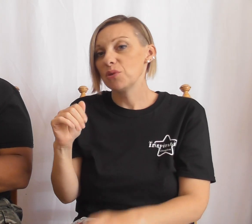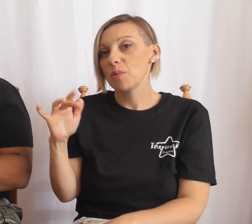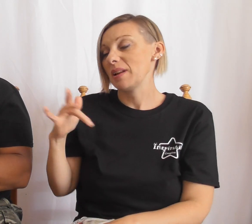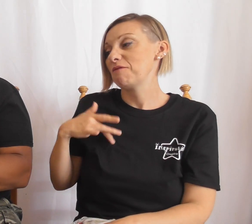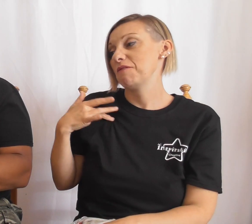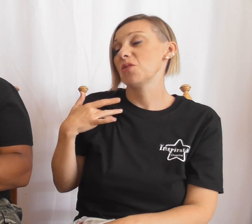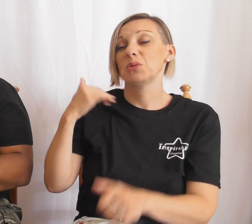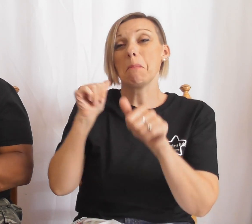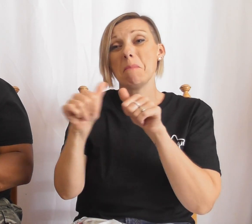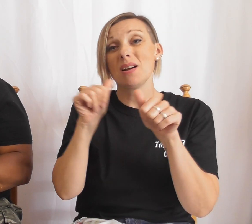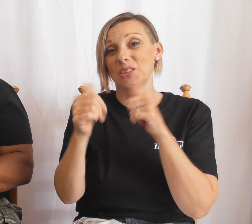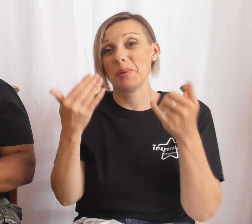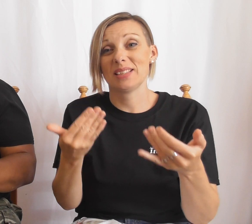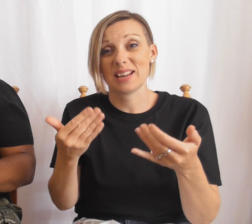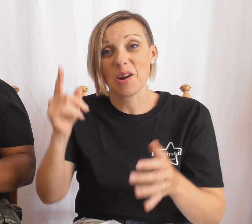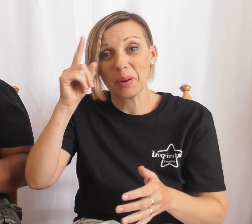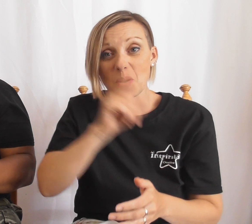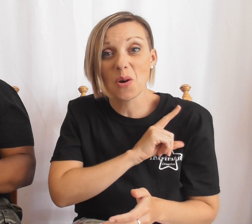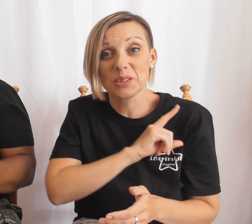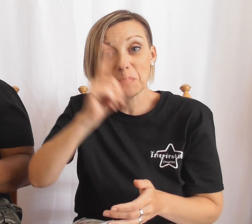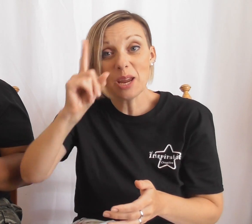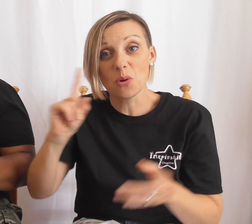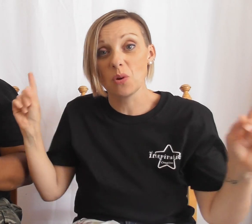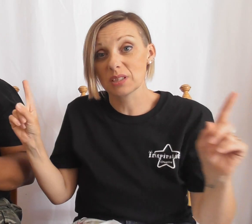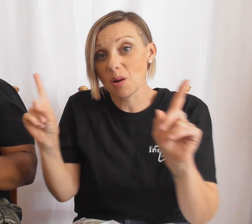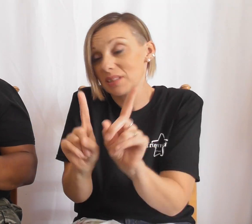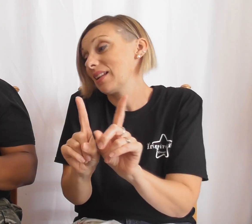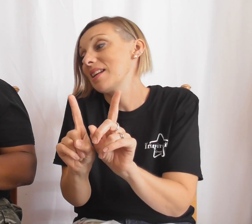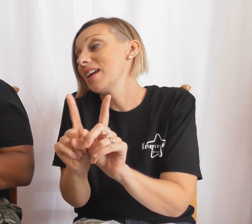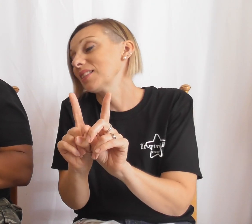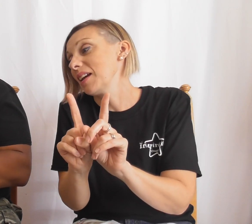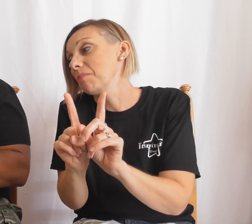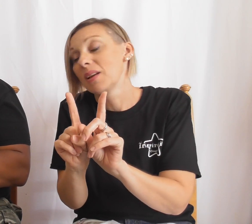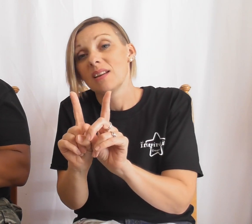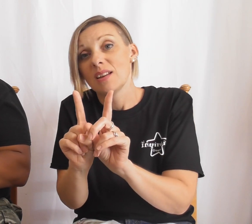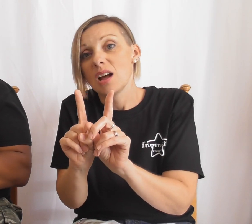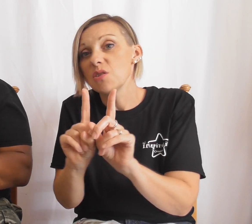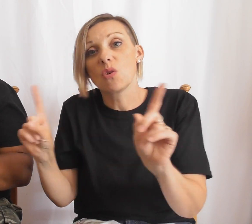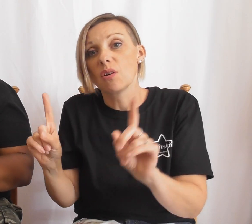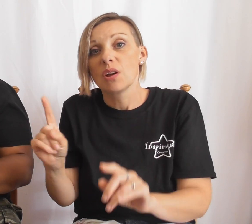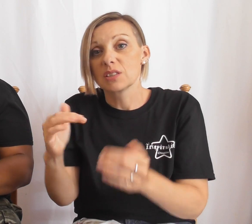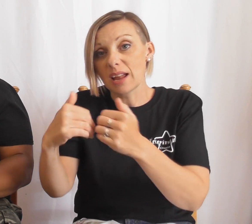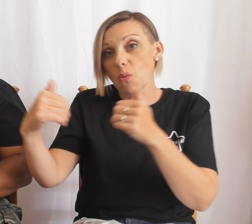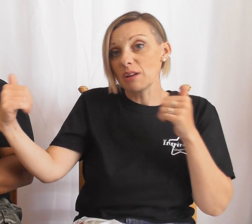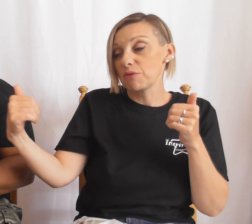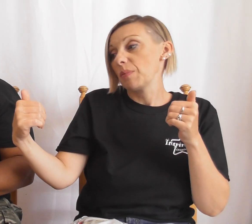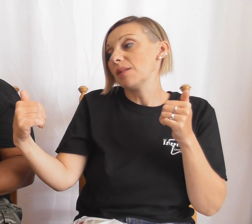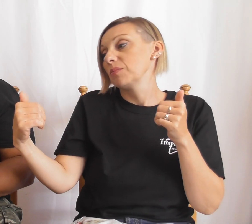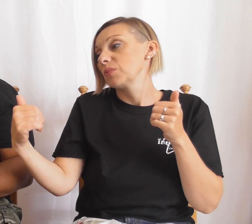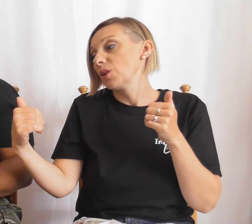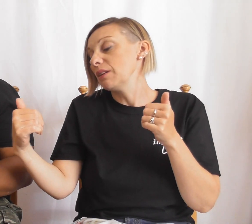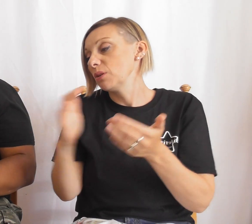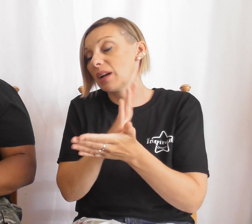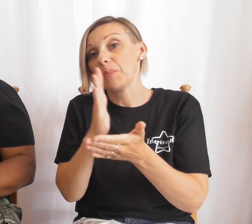He probably feels much better now because people want to come and stand next to him and not stay away from